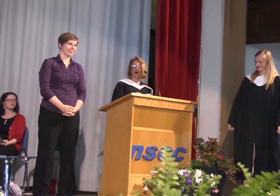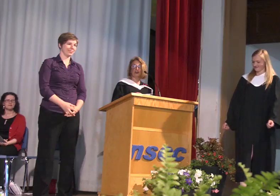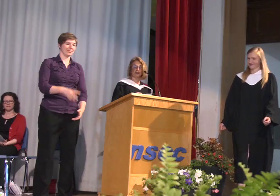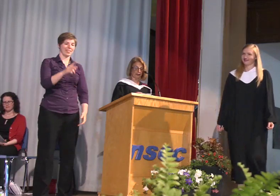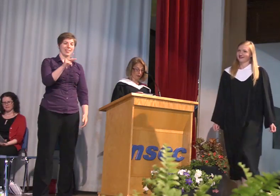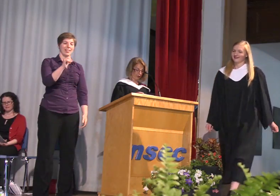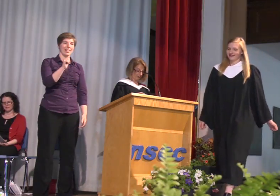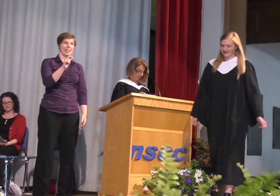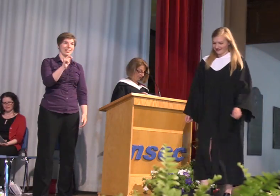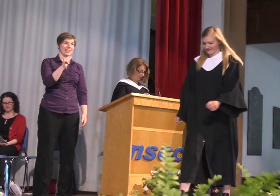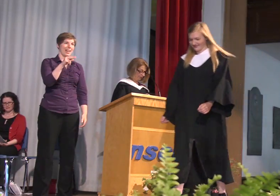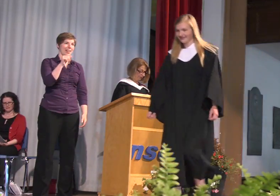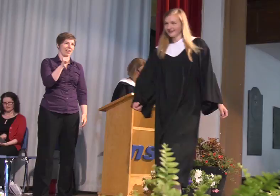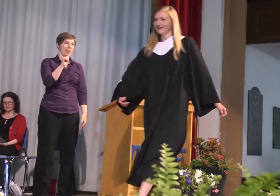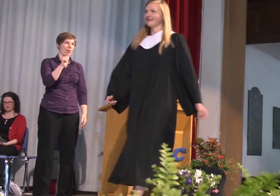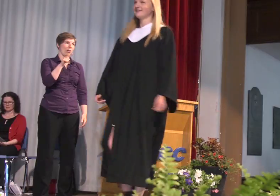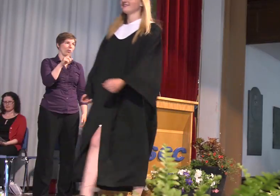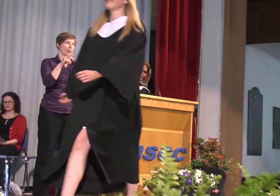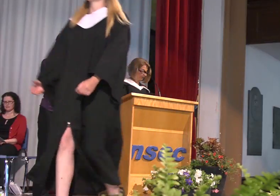Katana Alders.